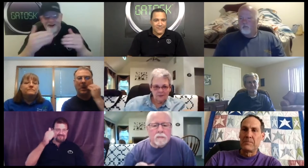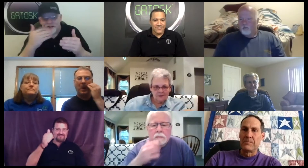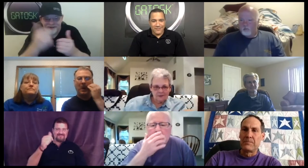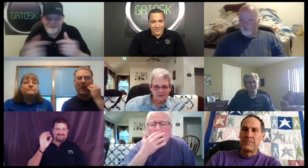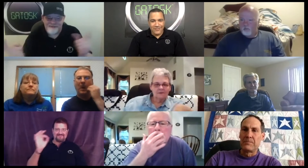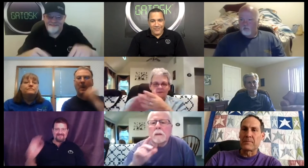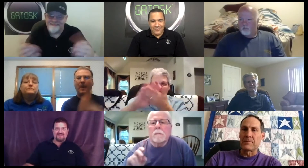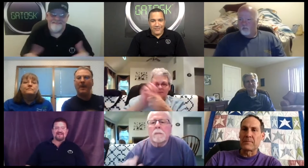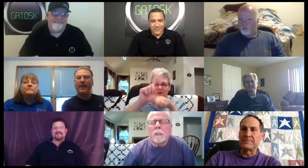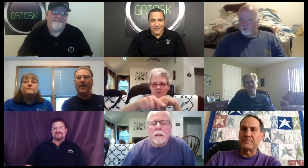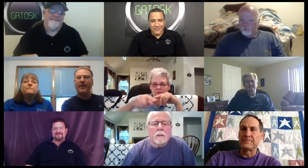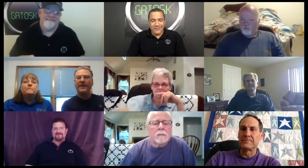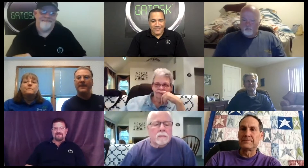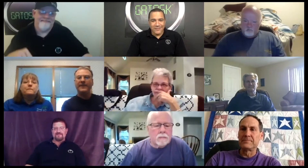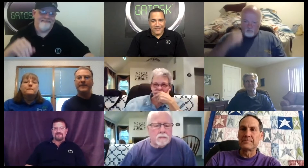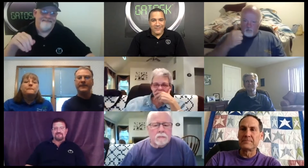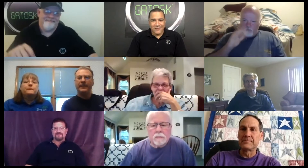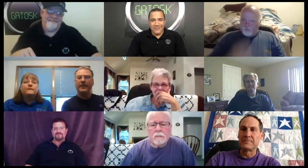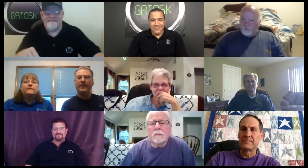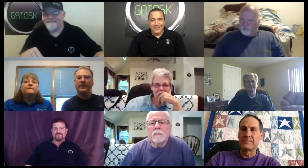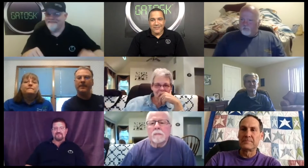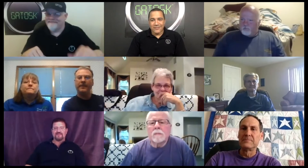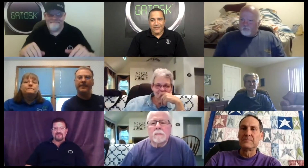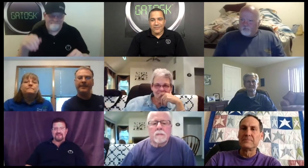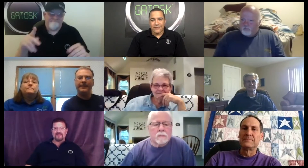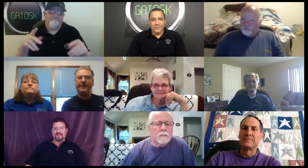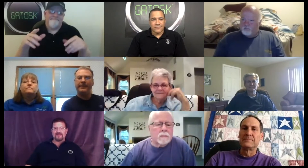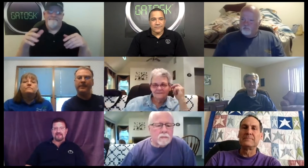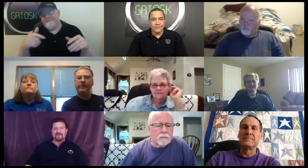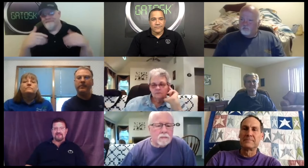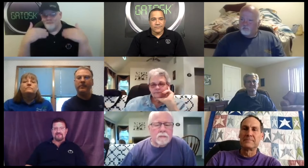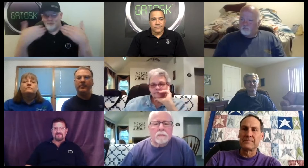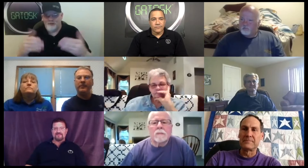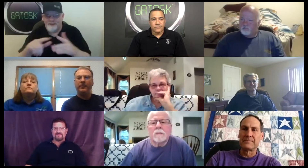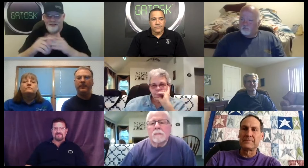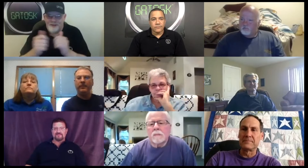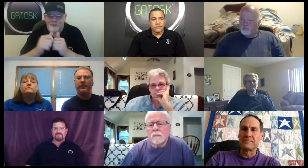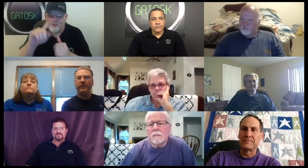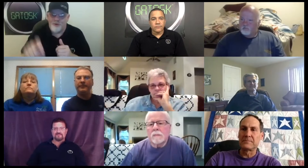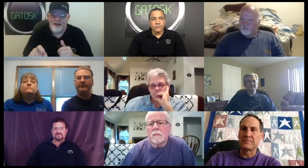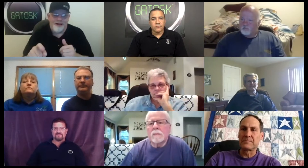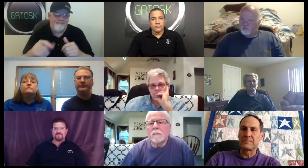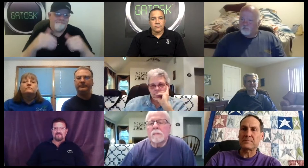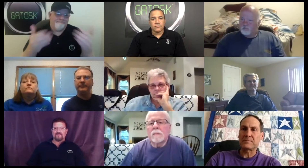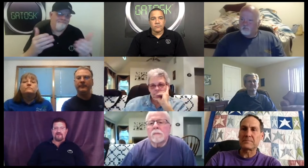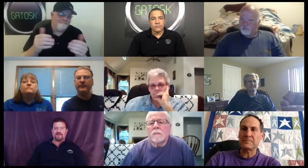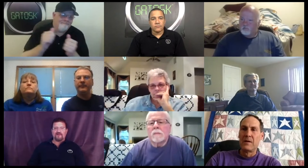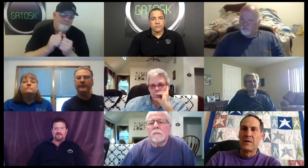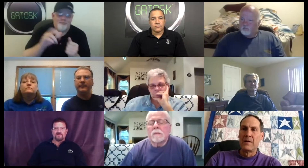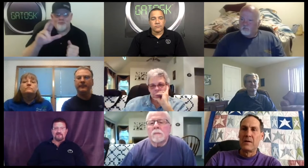Then there's Kevin from Texas. So, hey, I'm glad everybody can make it. All right, so let's go ahead and begin with the questions.